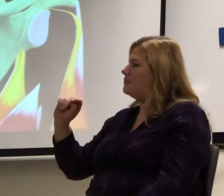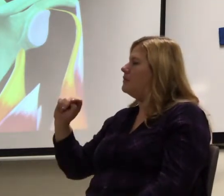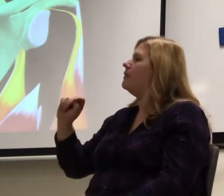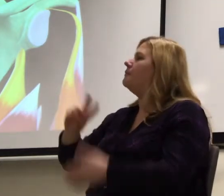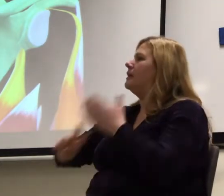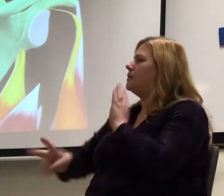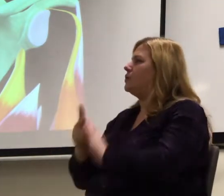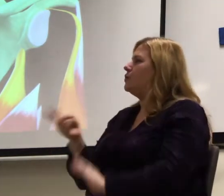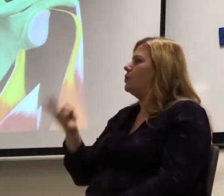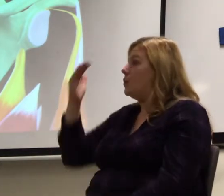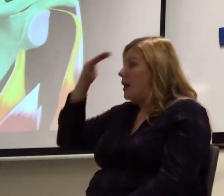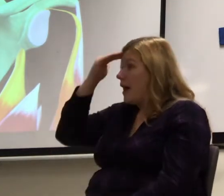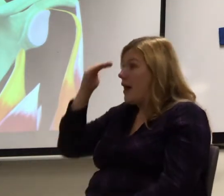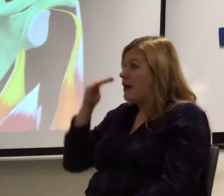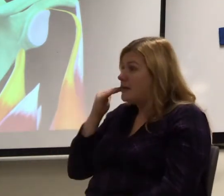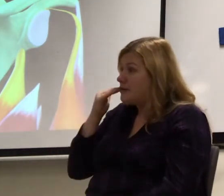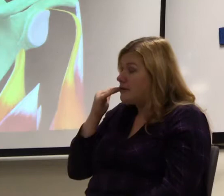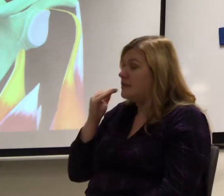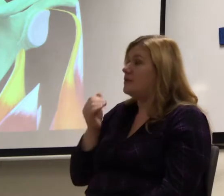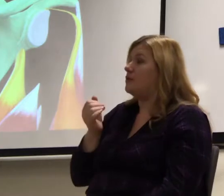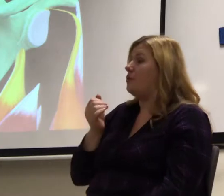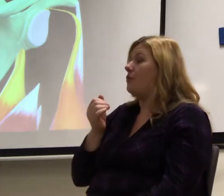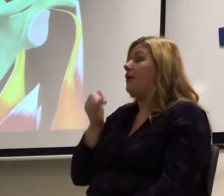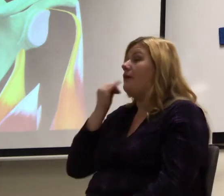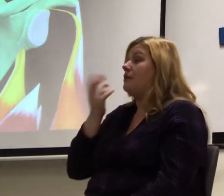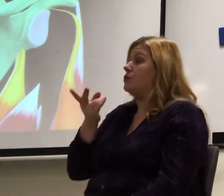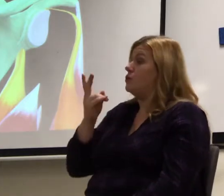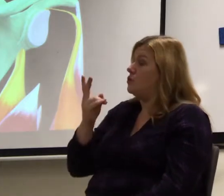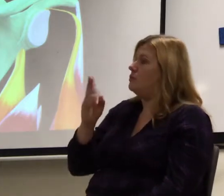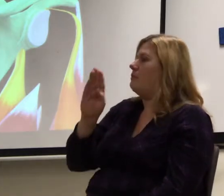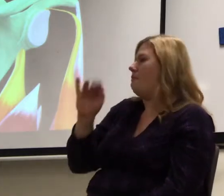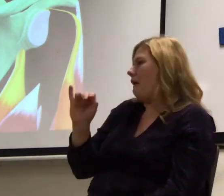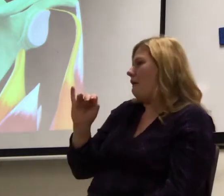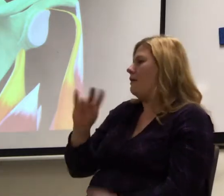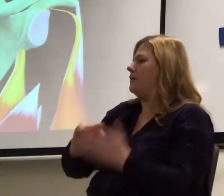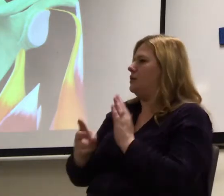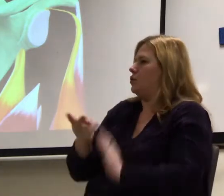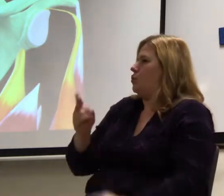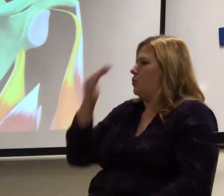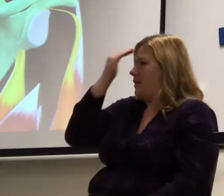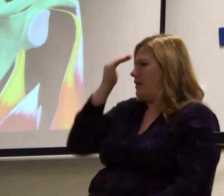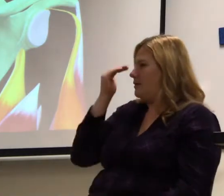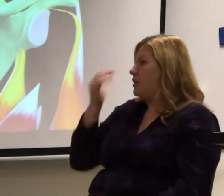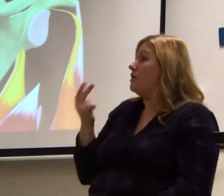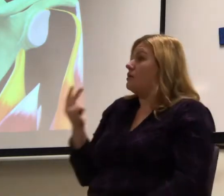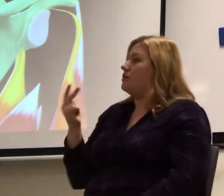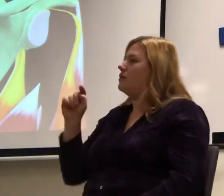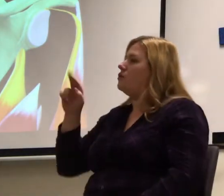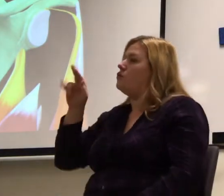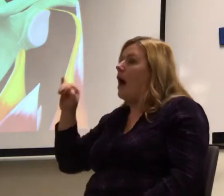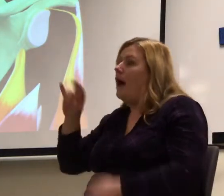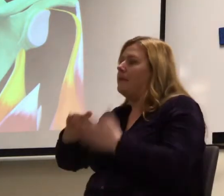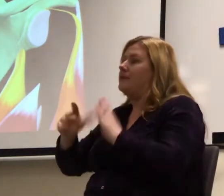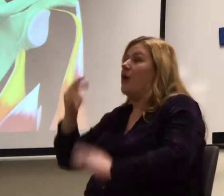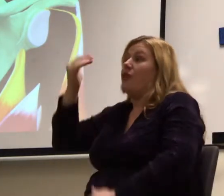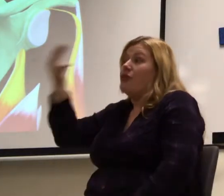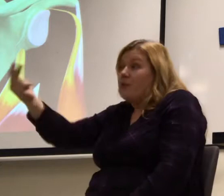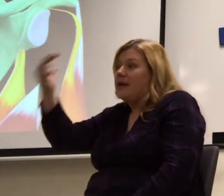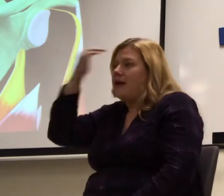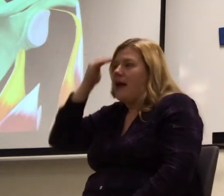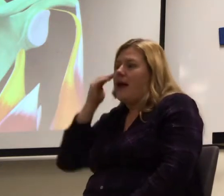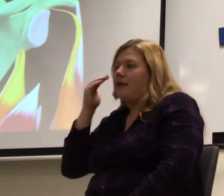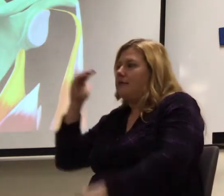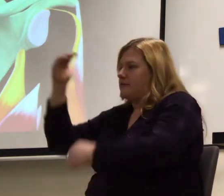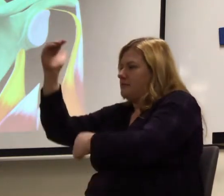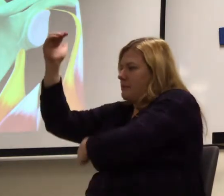means head. So triceps means there's three heads. But anyways, the head that attaches to these tubercles are both the long